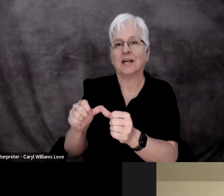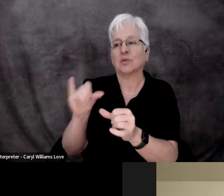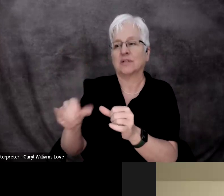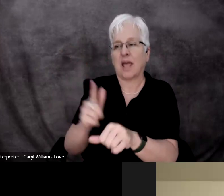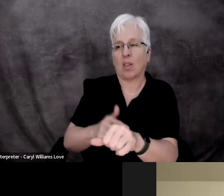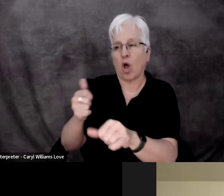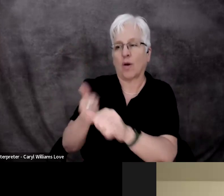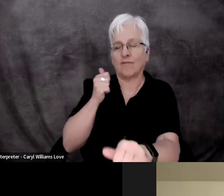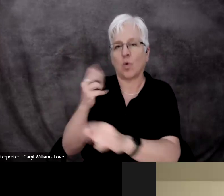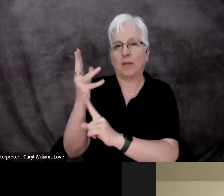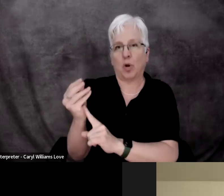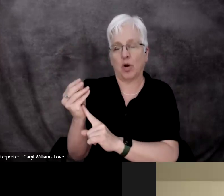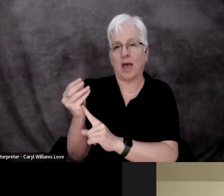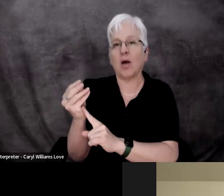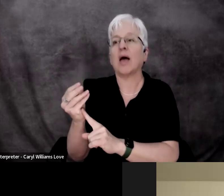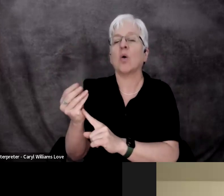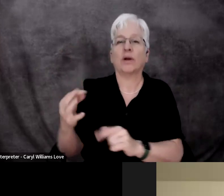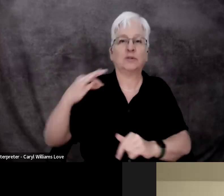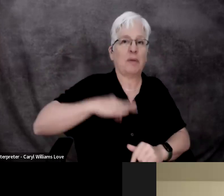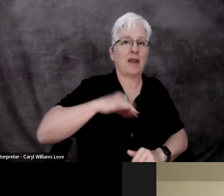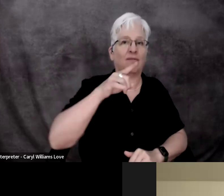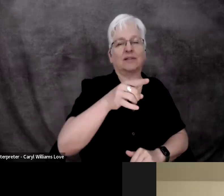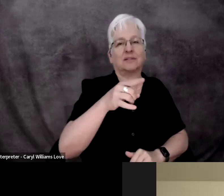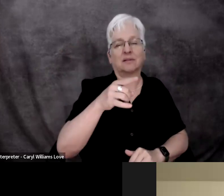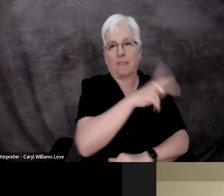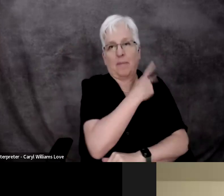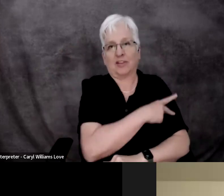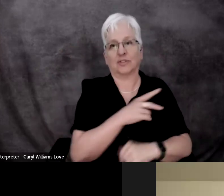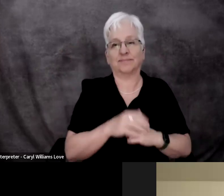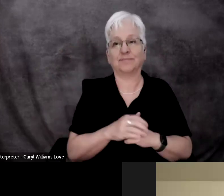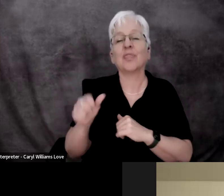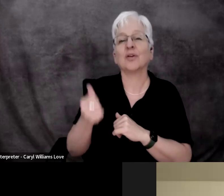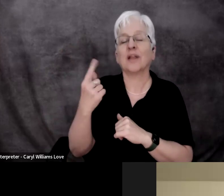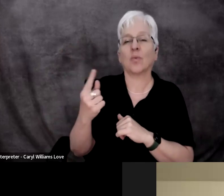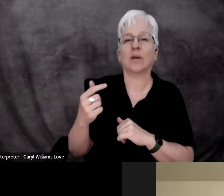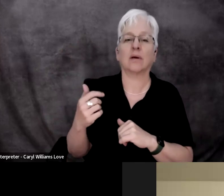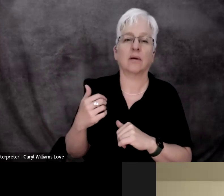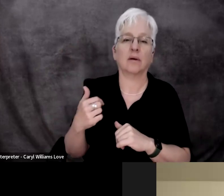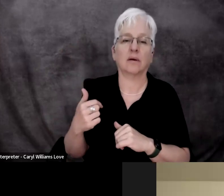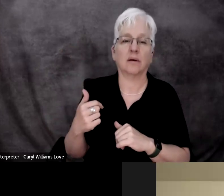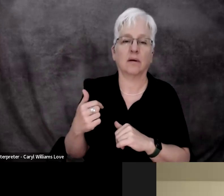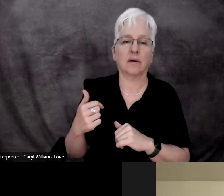the final goal. There's another comment from Vipasha on the crisis line.